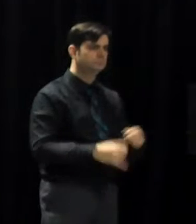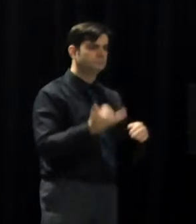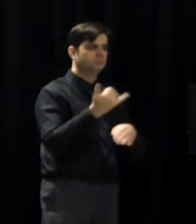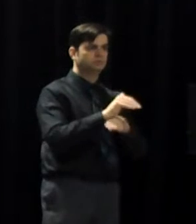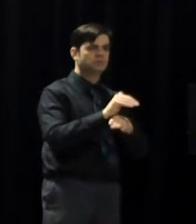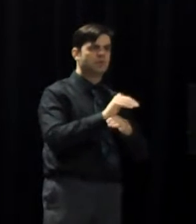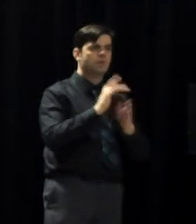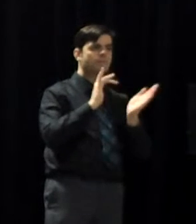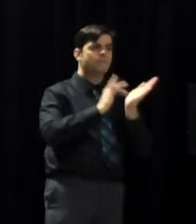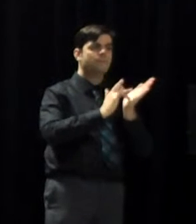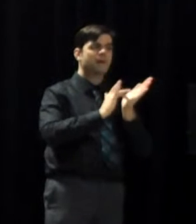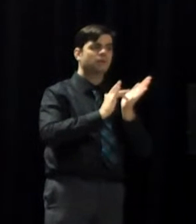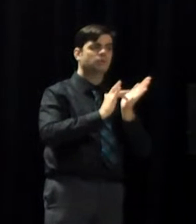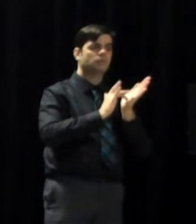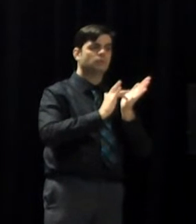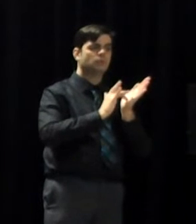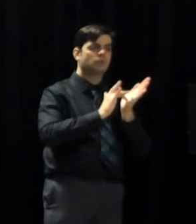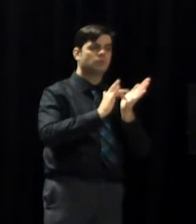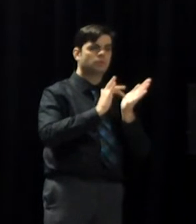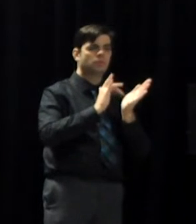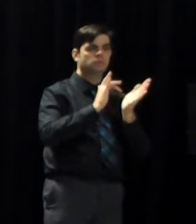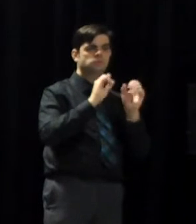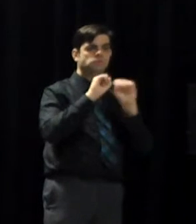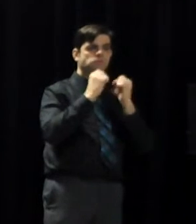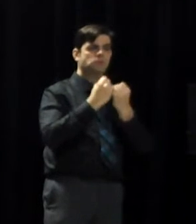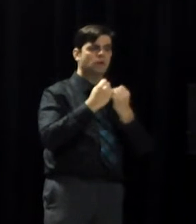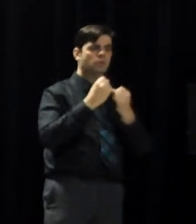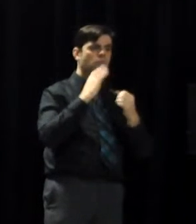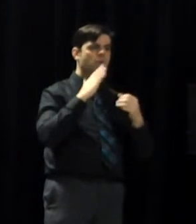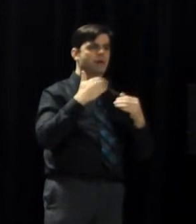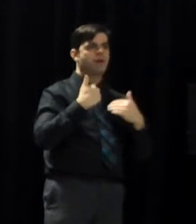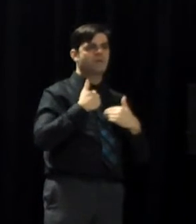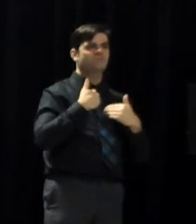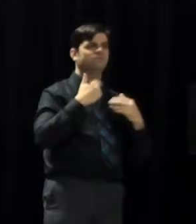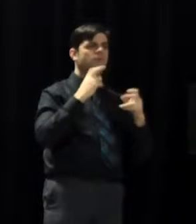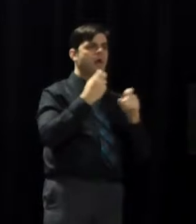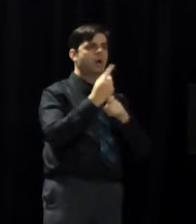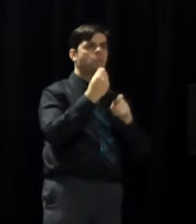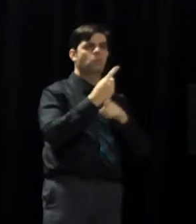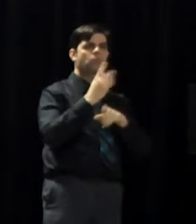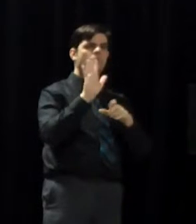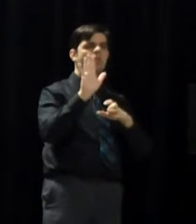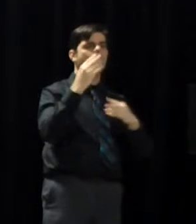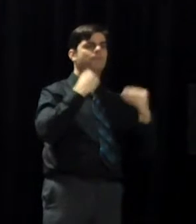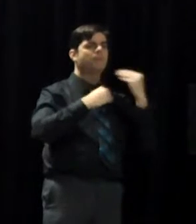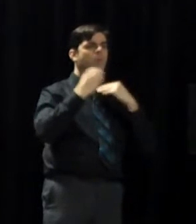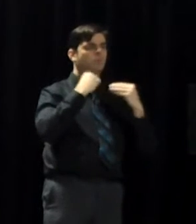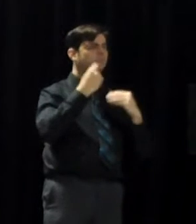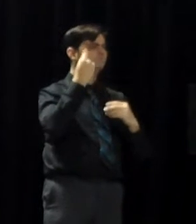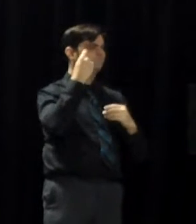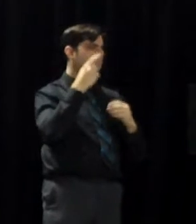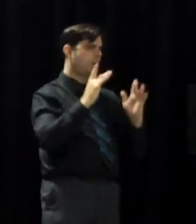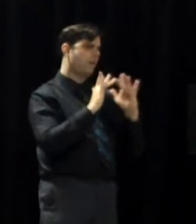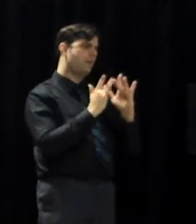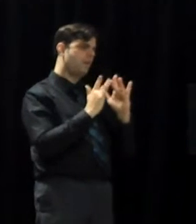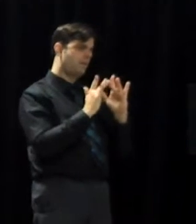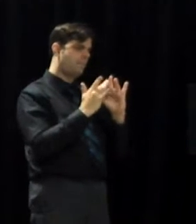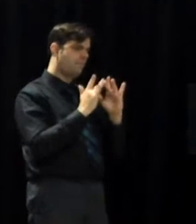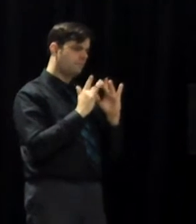online. Dr. Gupta is receiving an award for her work. Dr. Stephen Thomas will be moderating it,